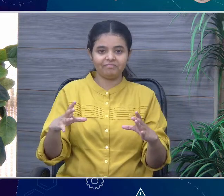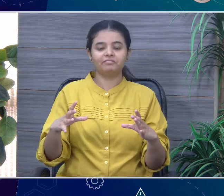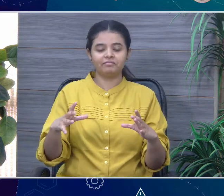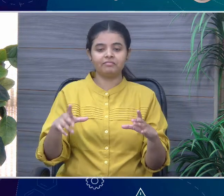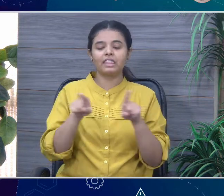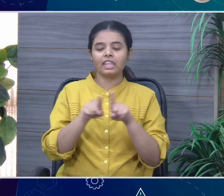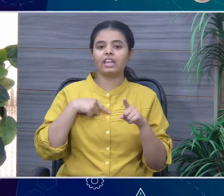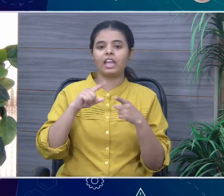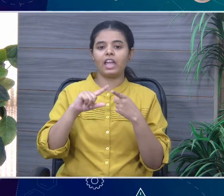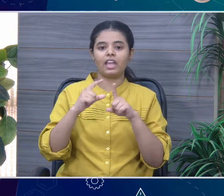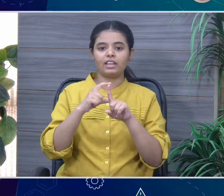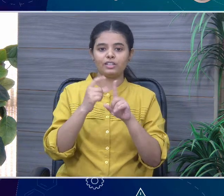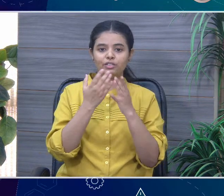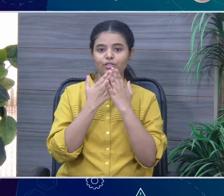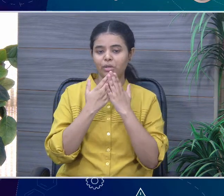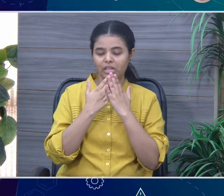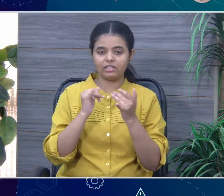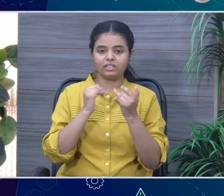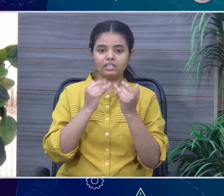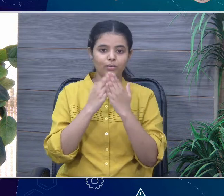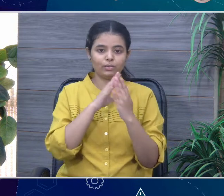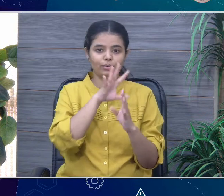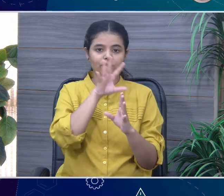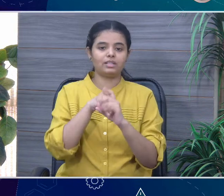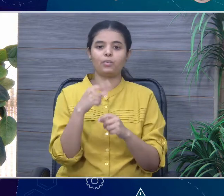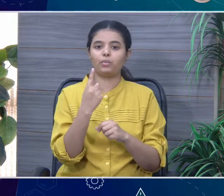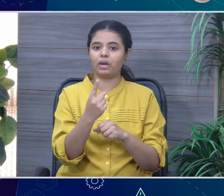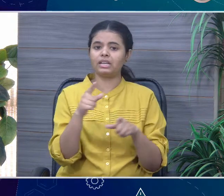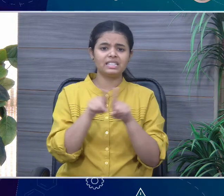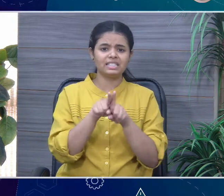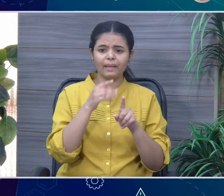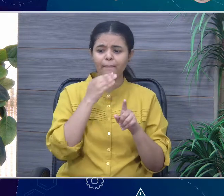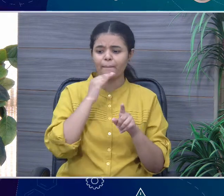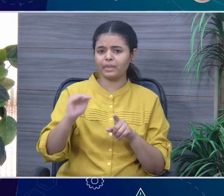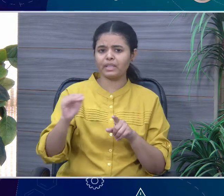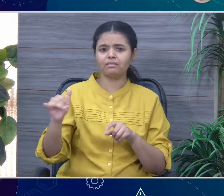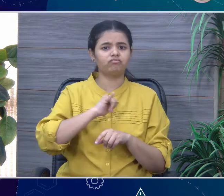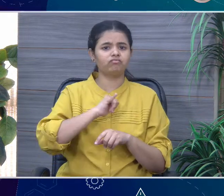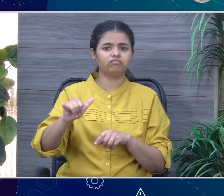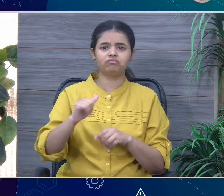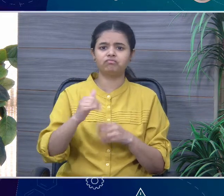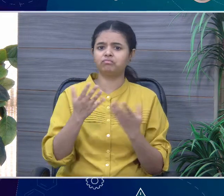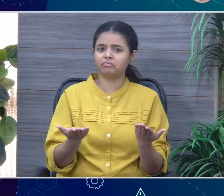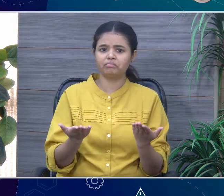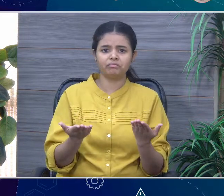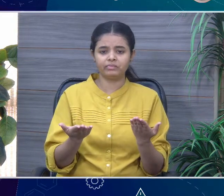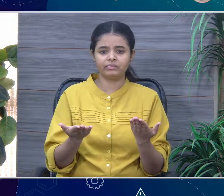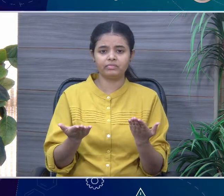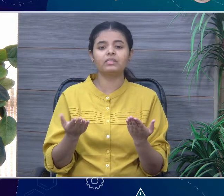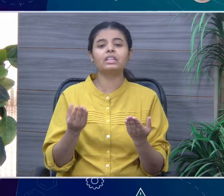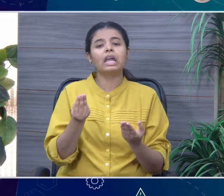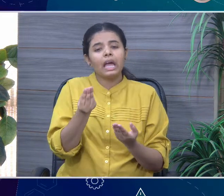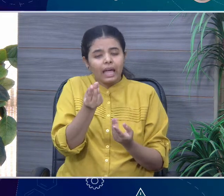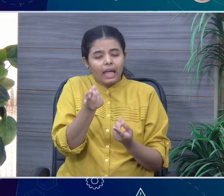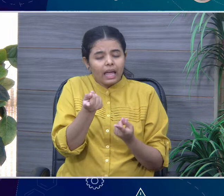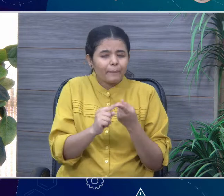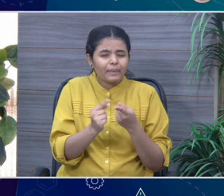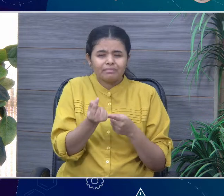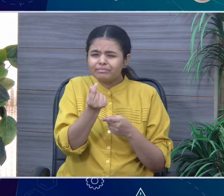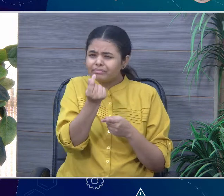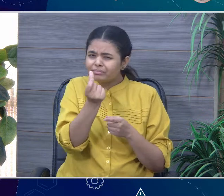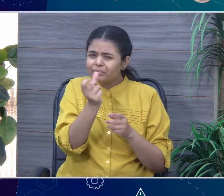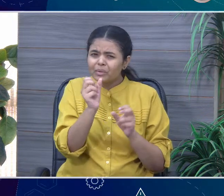our educational institutions. They are like us only, just that they have some differences,